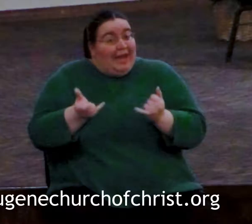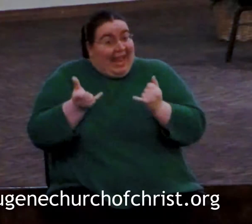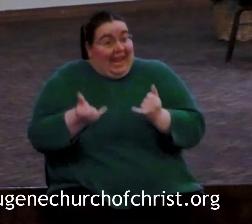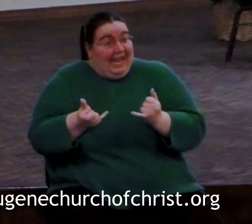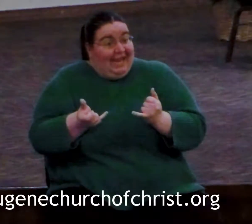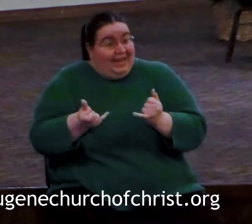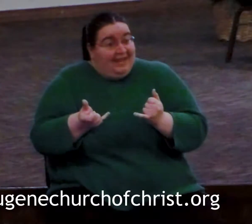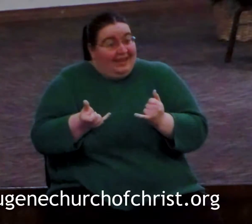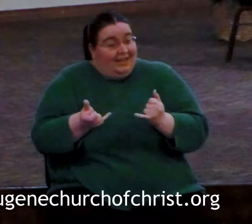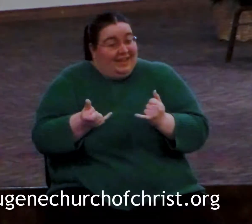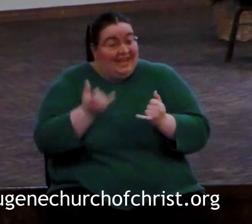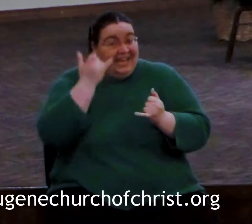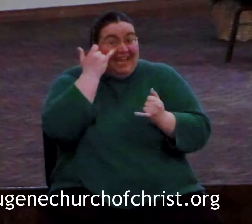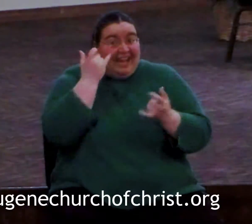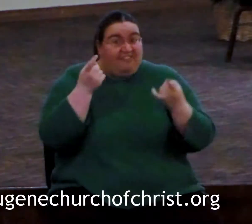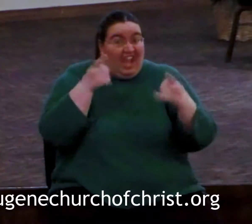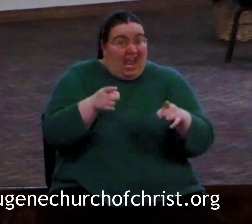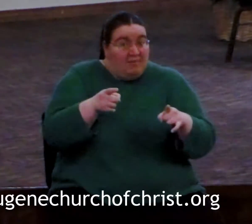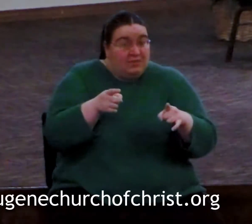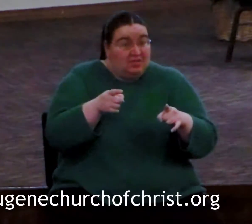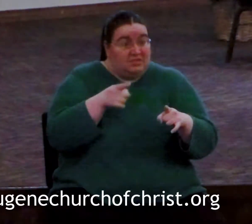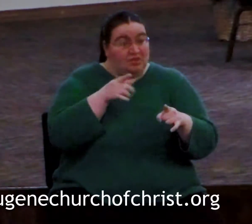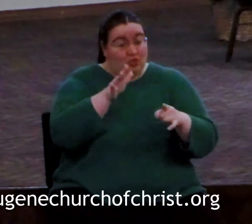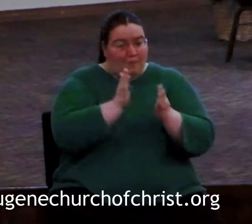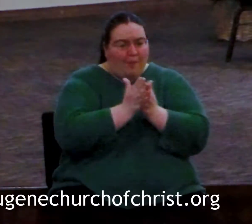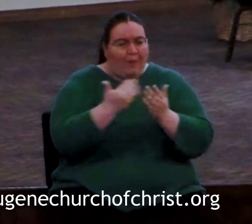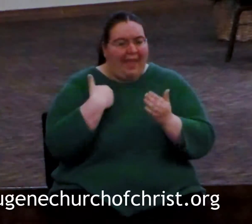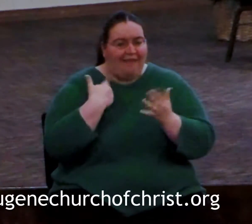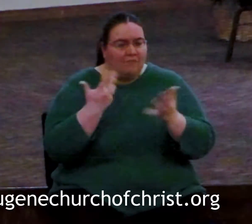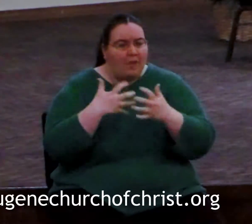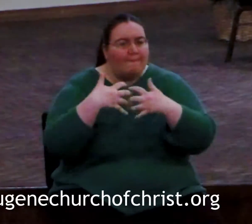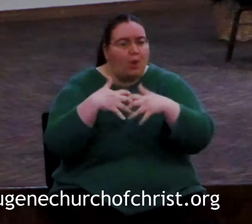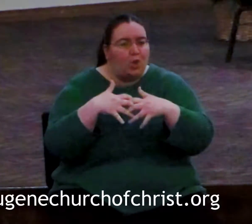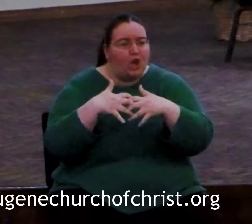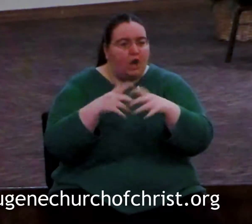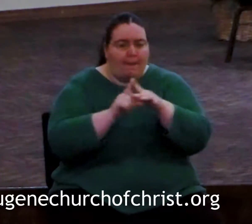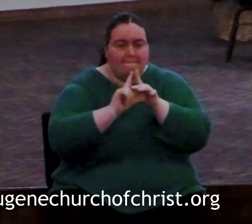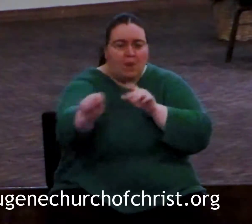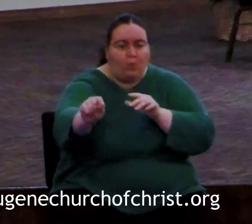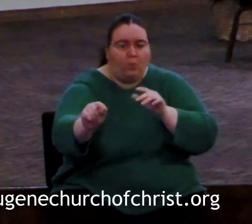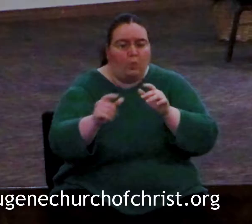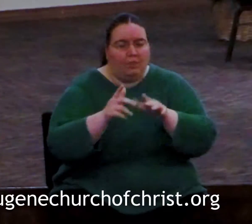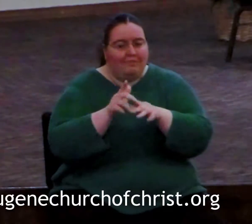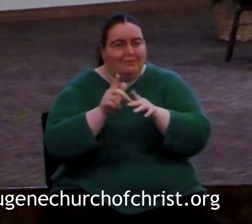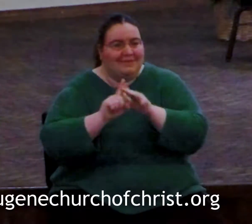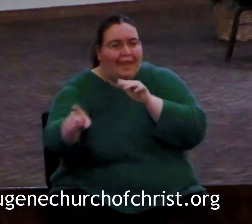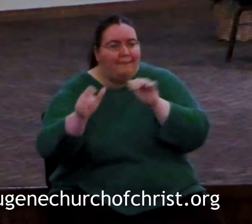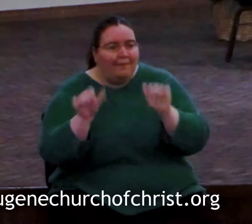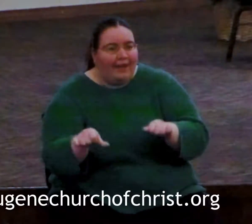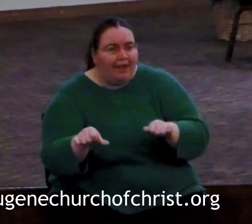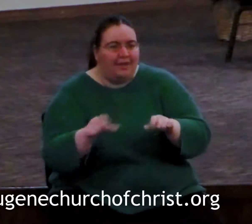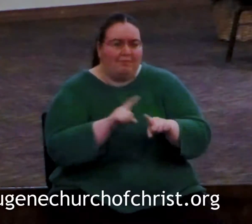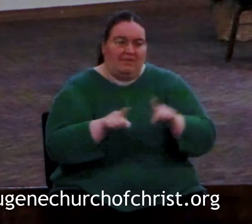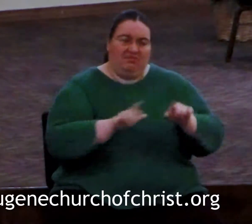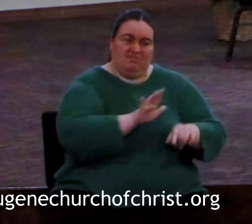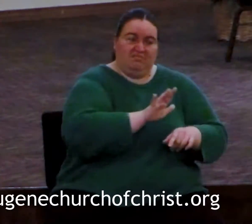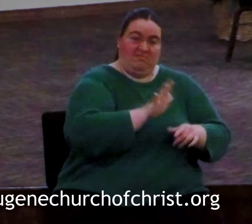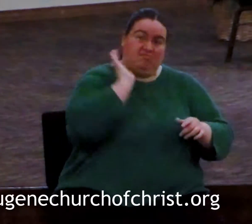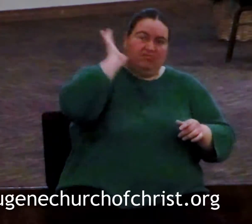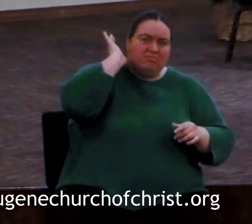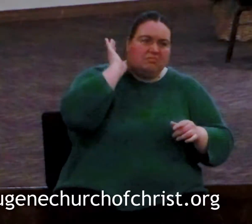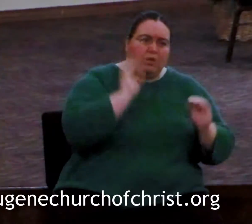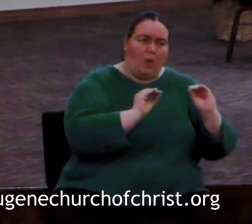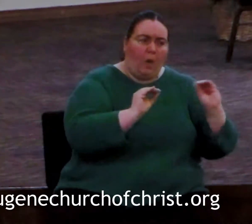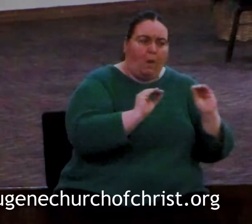part, and you can get out of there. But for the disciples, as they're out there on this boat and stuck in this